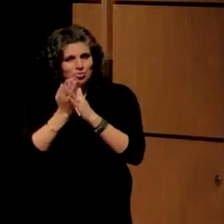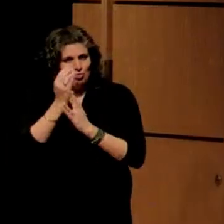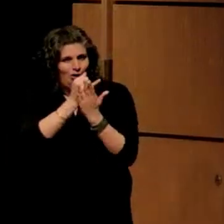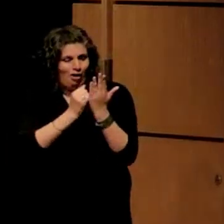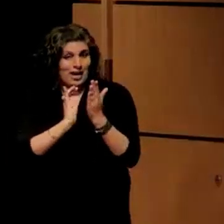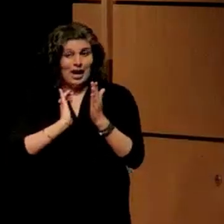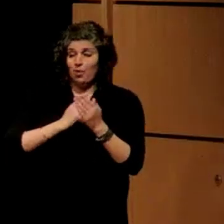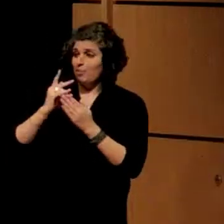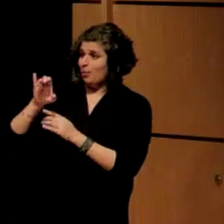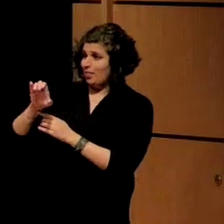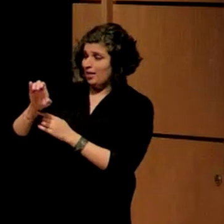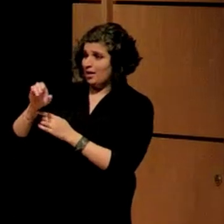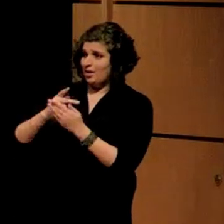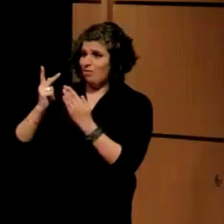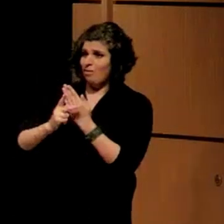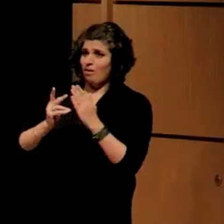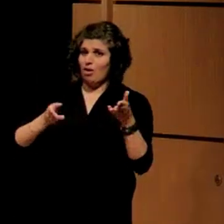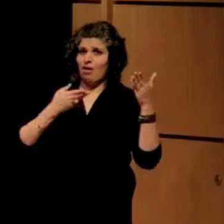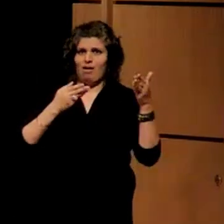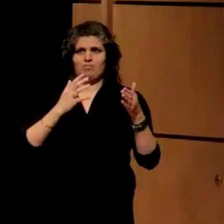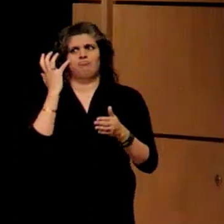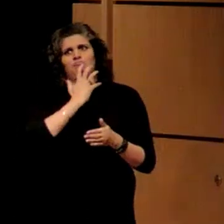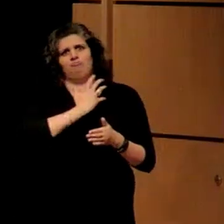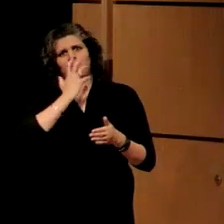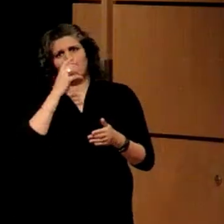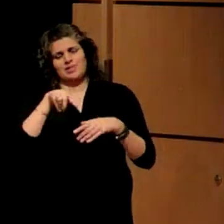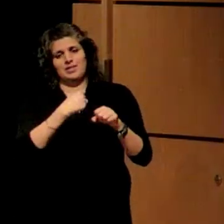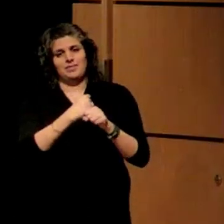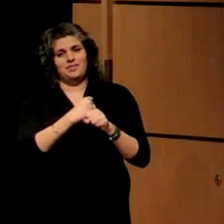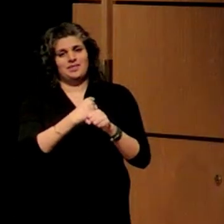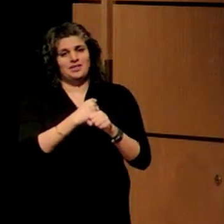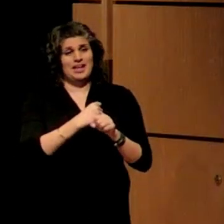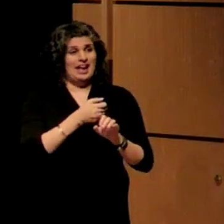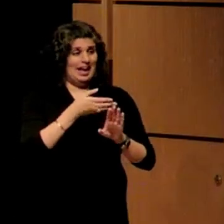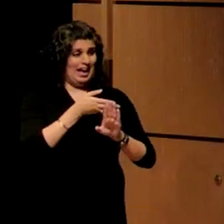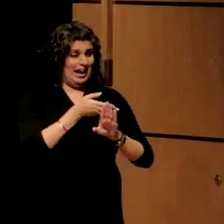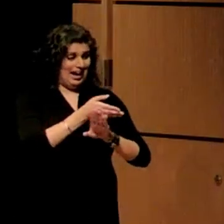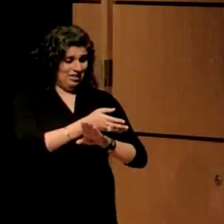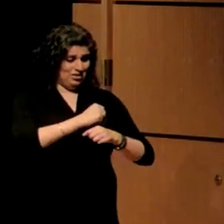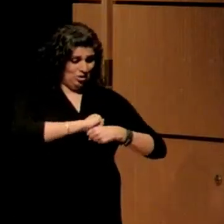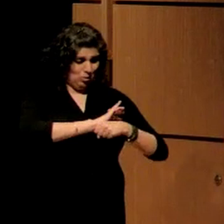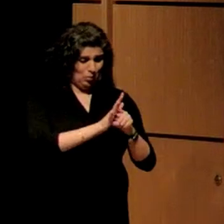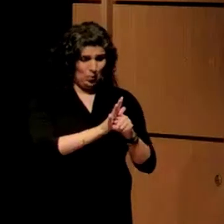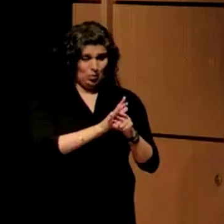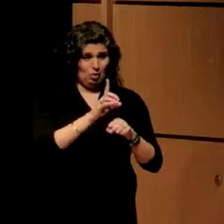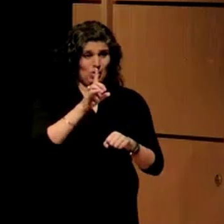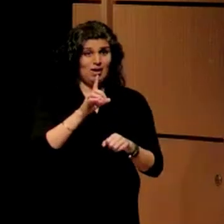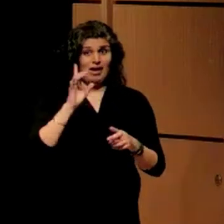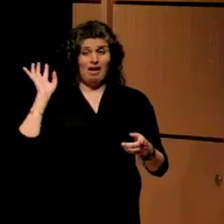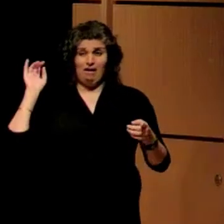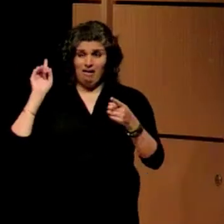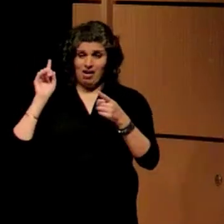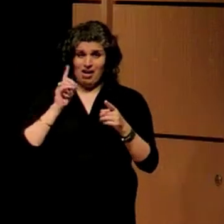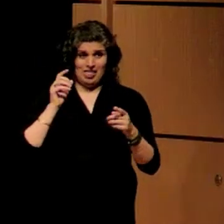Our public program offerings had an incredibly dynamic year, rebounding from the full pandemic year to 100 programs in all,